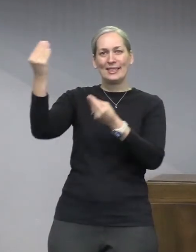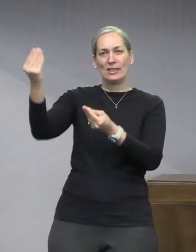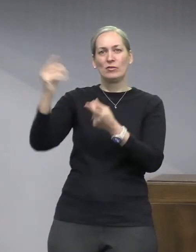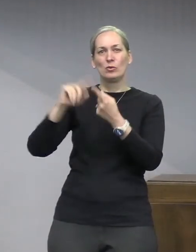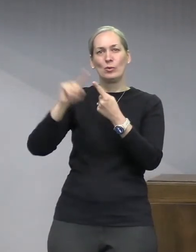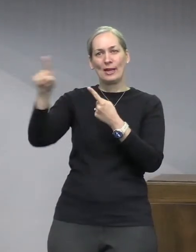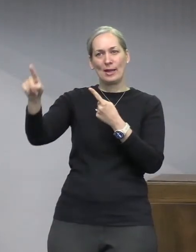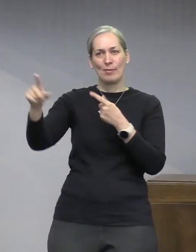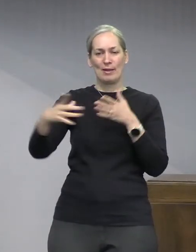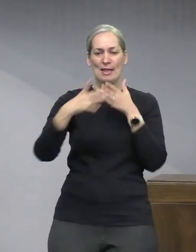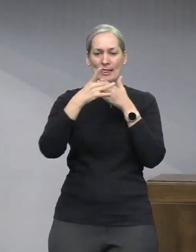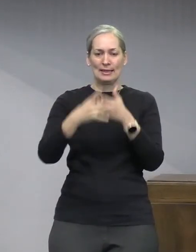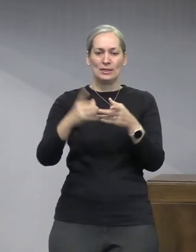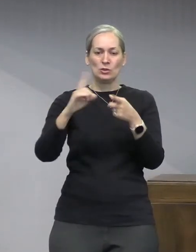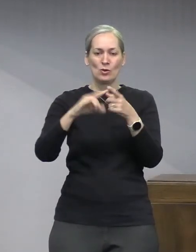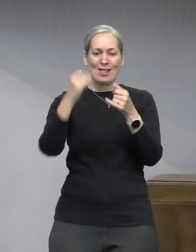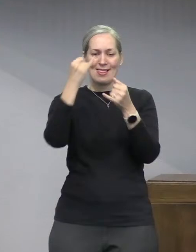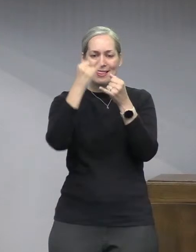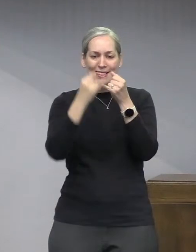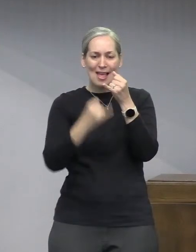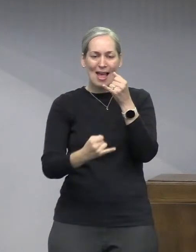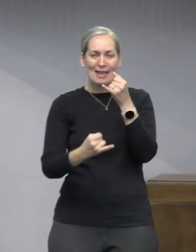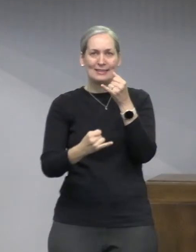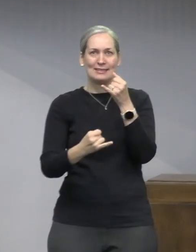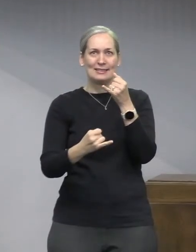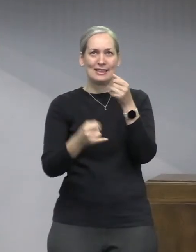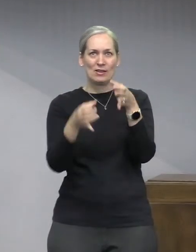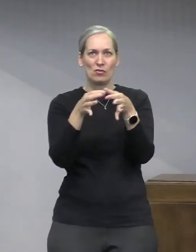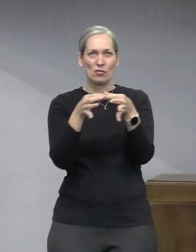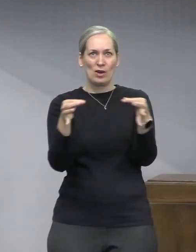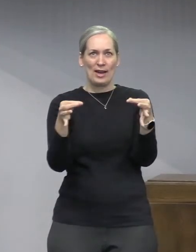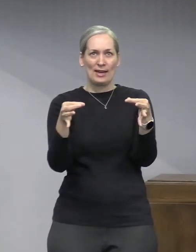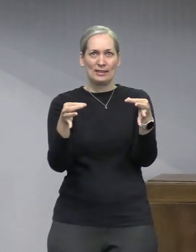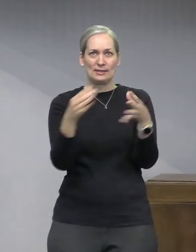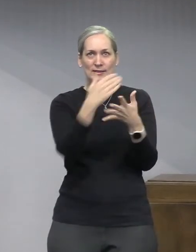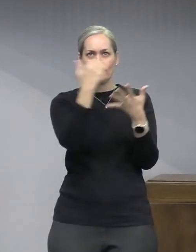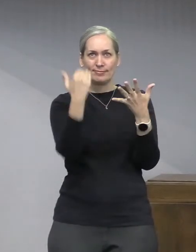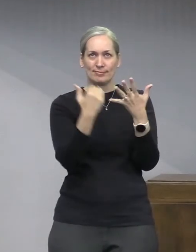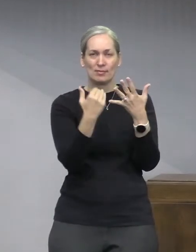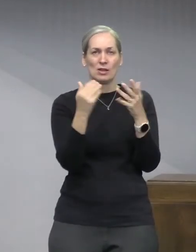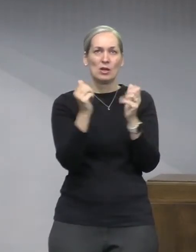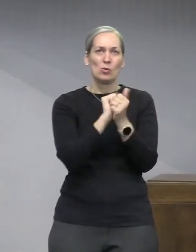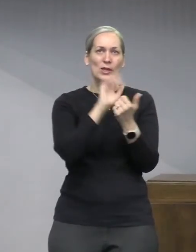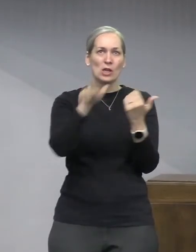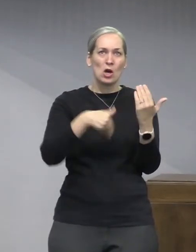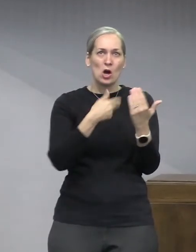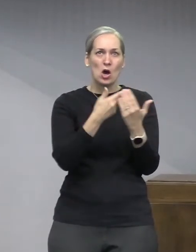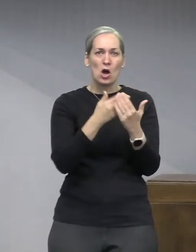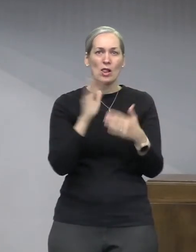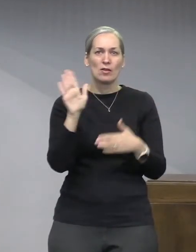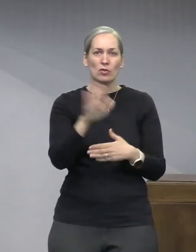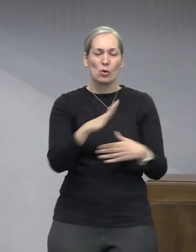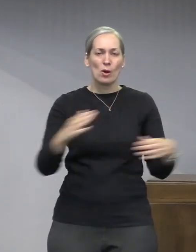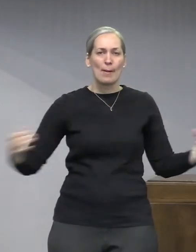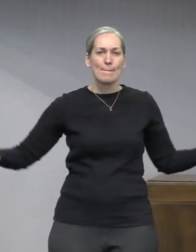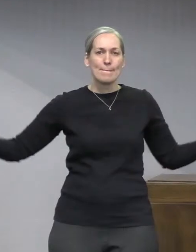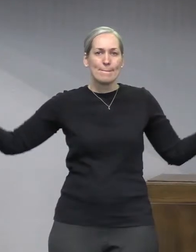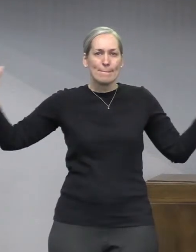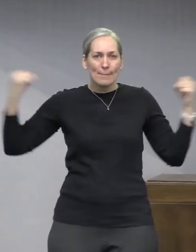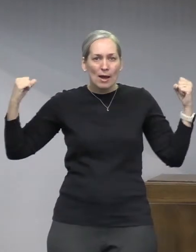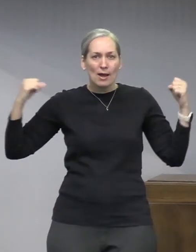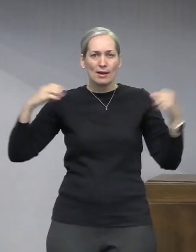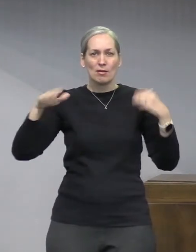leads us to the final phrase of the Shema. And with all your might, or with all